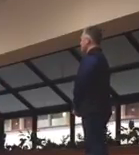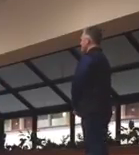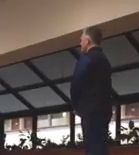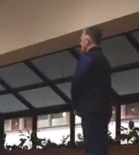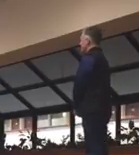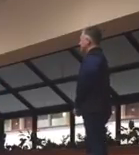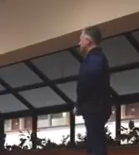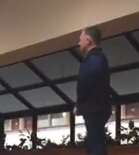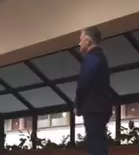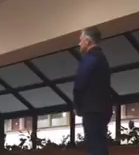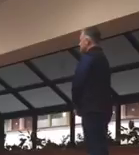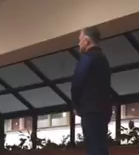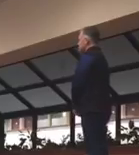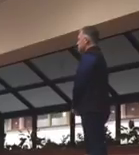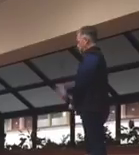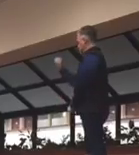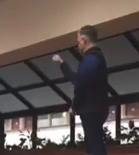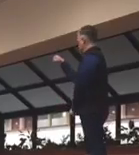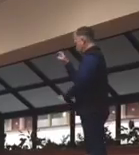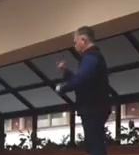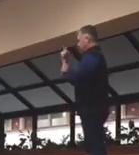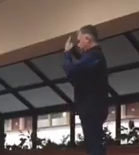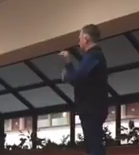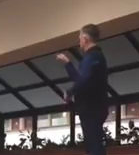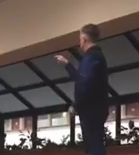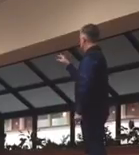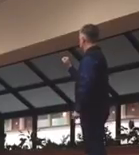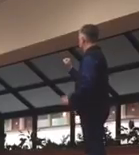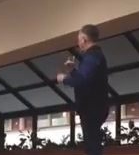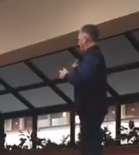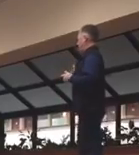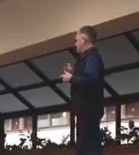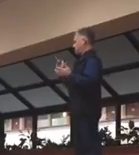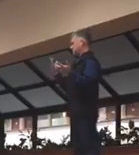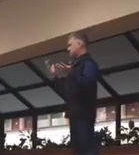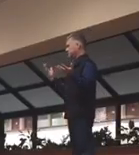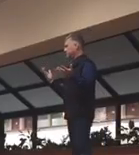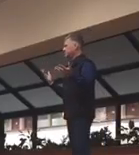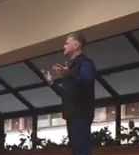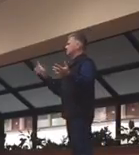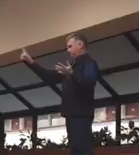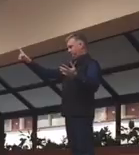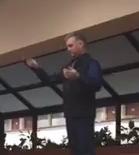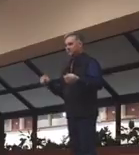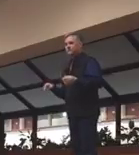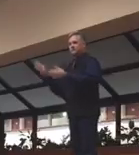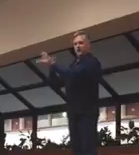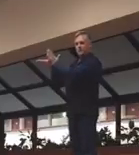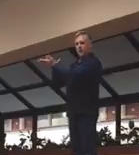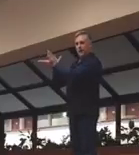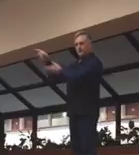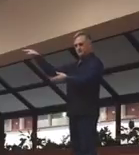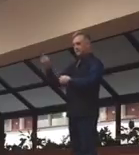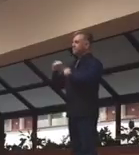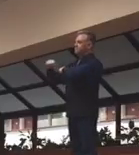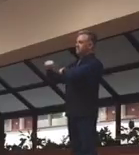So I'm curious, what do you think? Should we be considering that? Well, yes, of course. I think you should. Thank you,